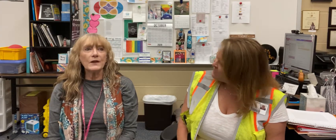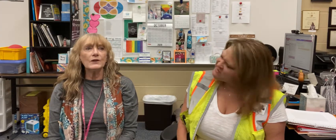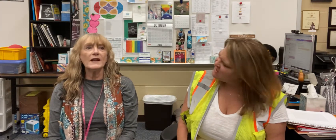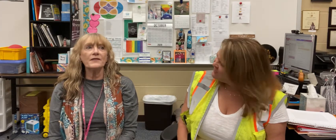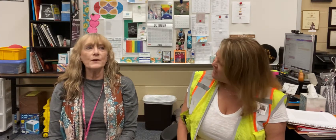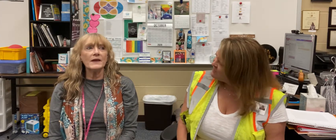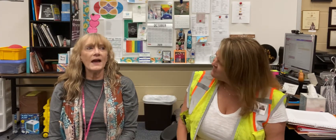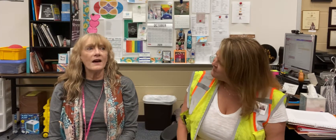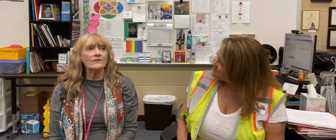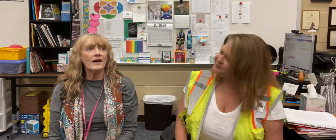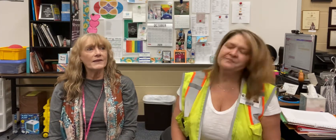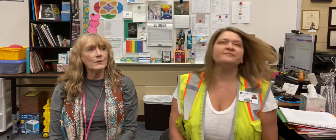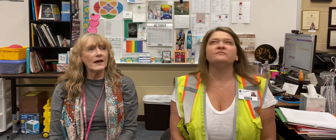could. I think we have. I think we have.